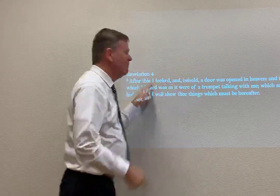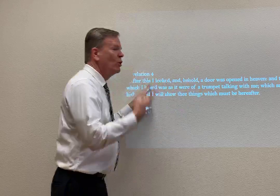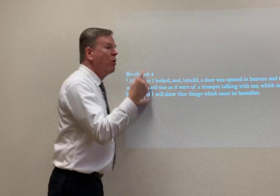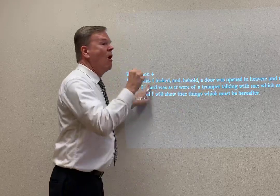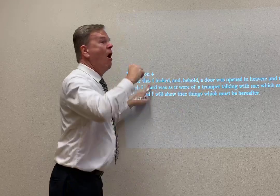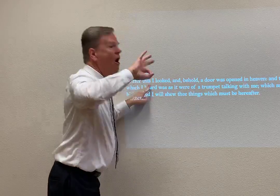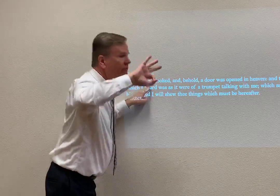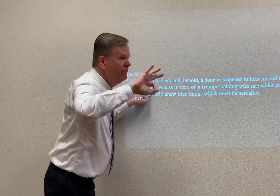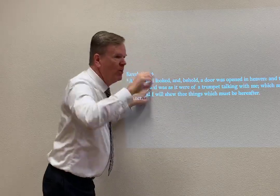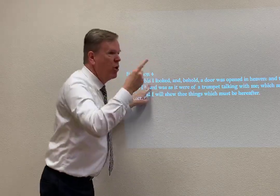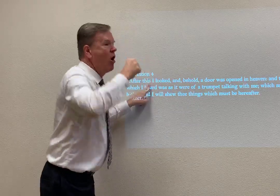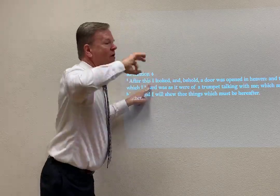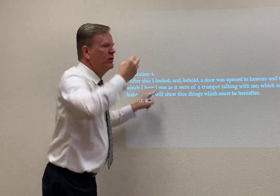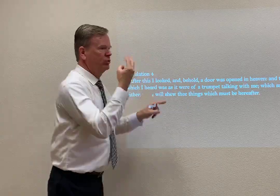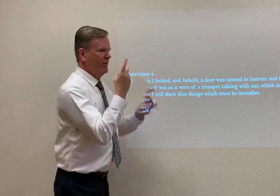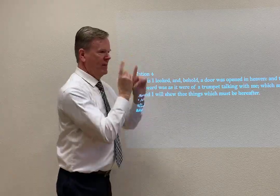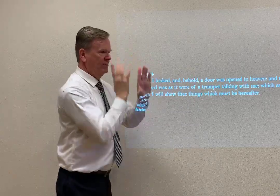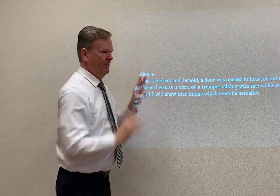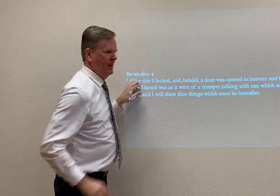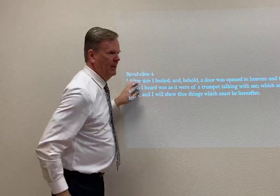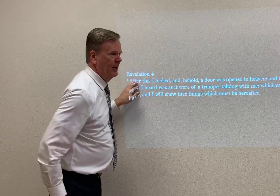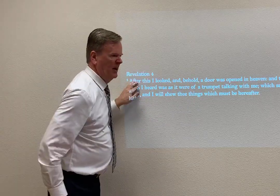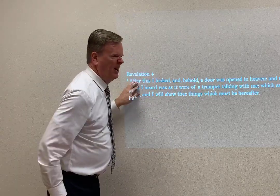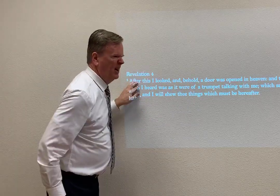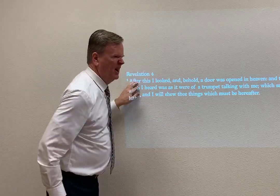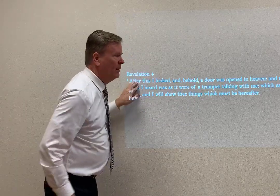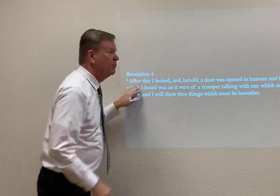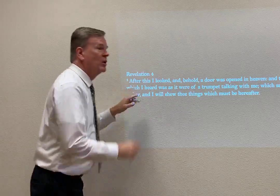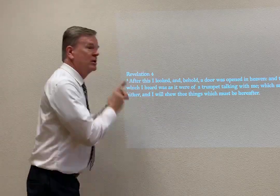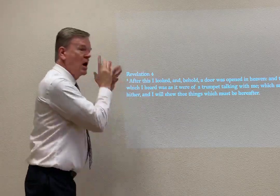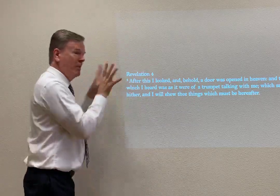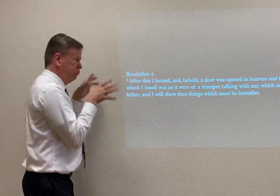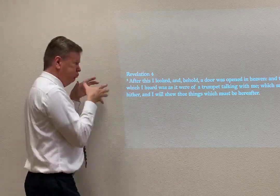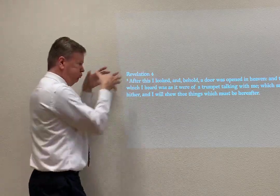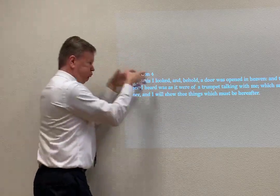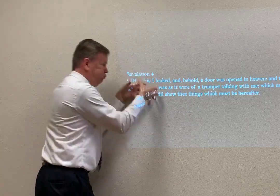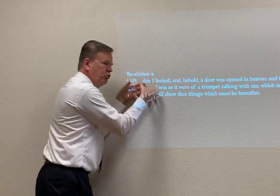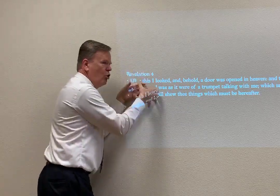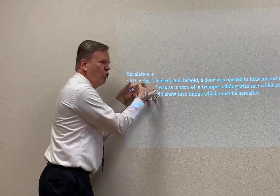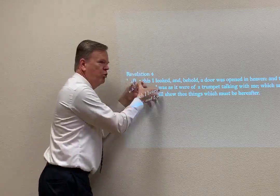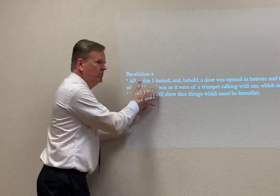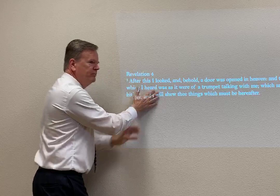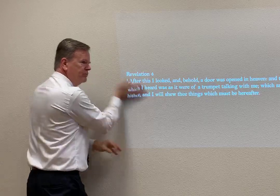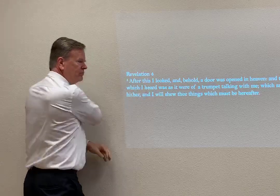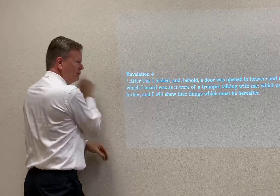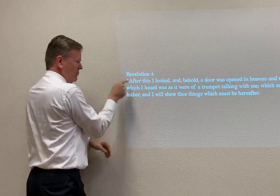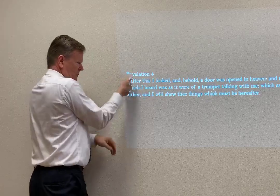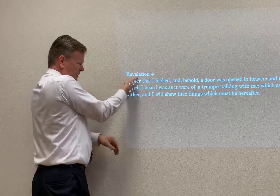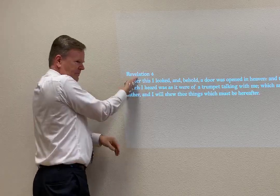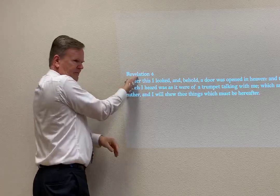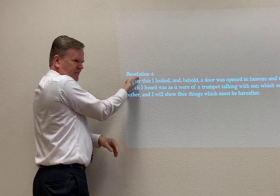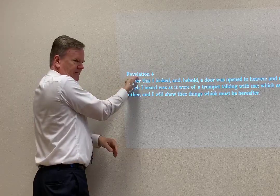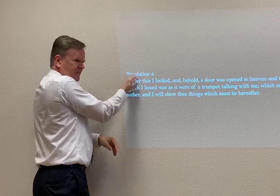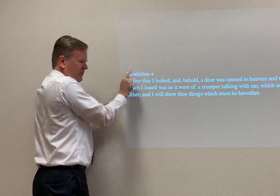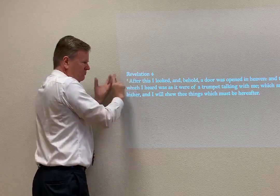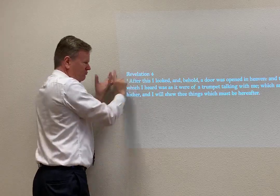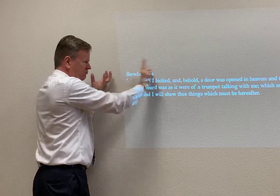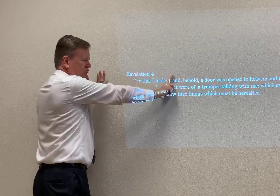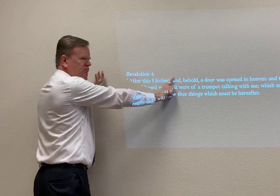John was alone, God could show him everything and so he could write the book of Revelation. John was one of the 12 disciples. Not all of them went. Not all